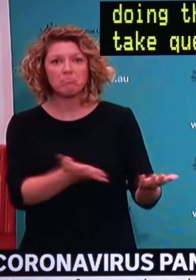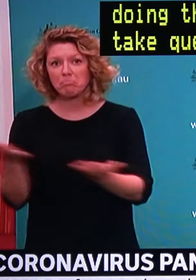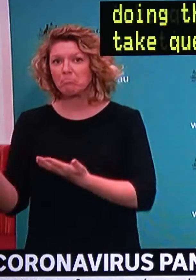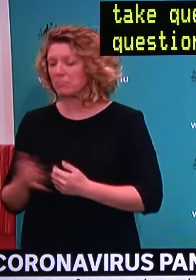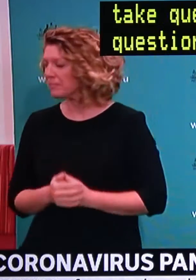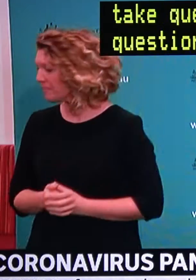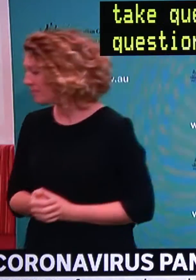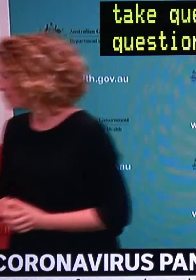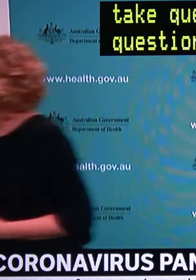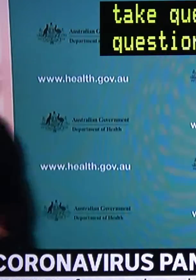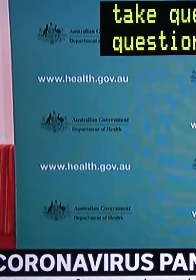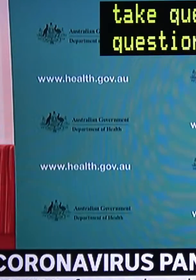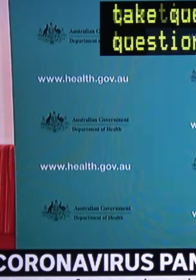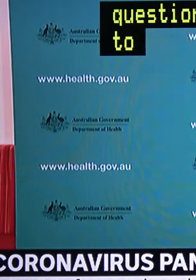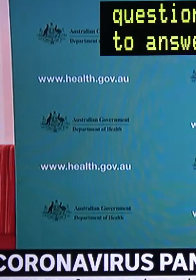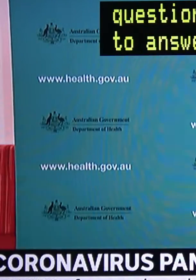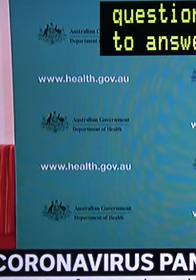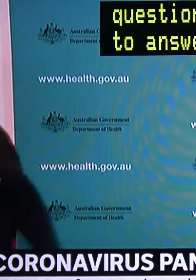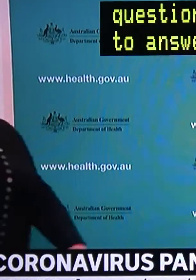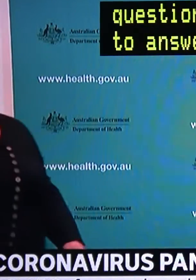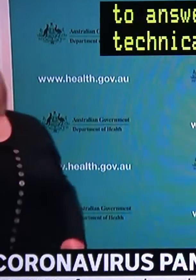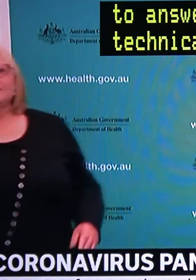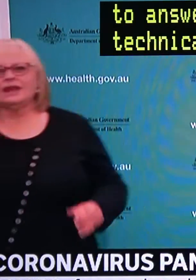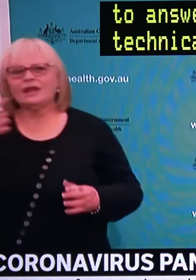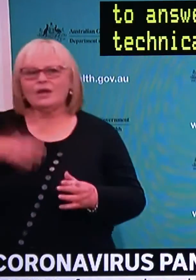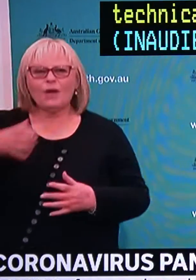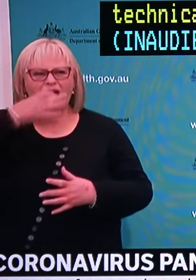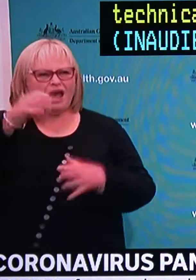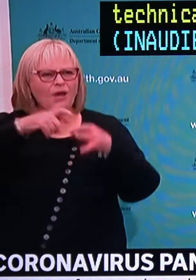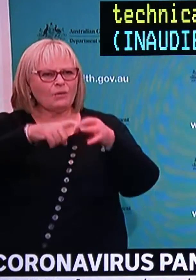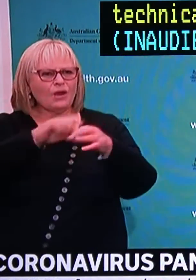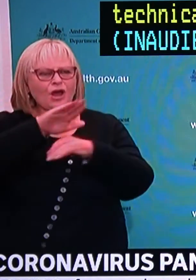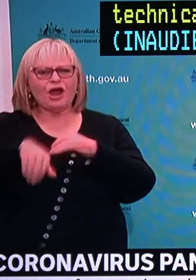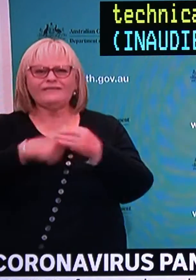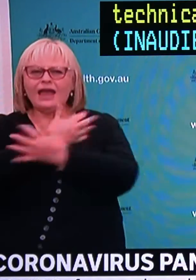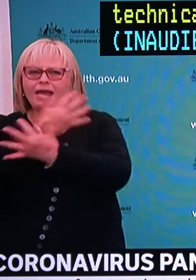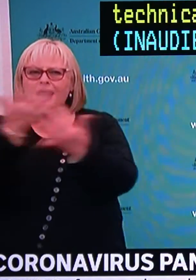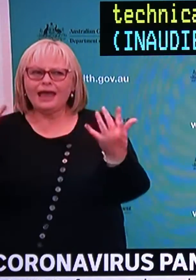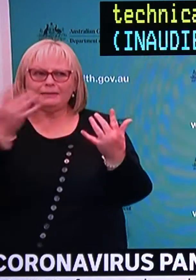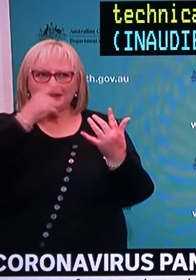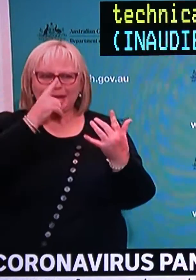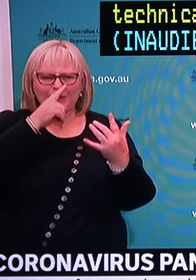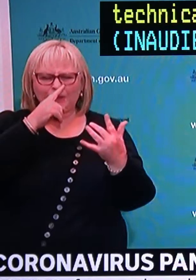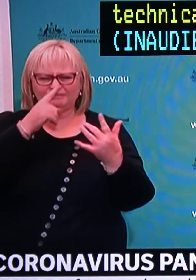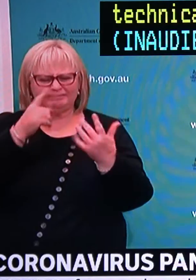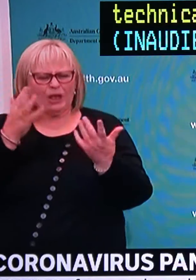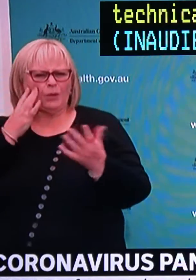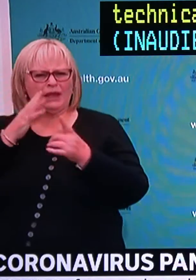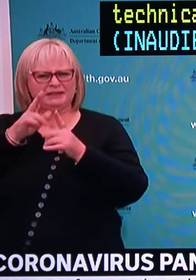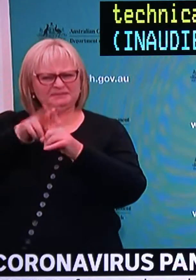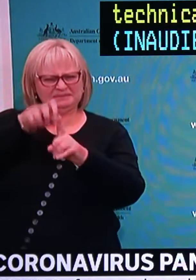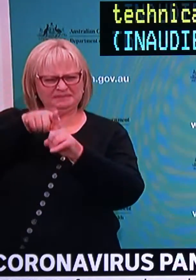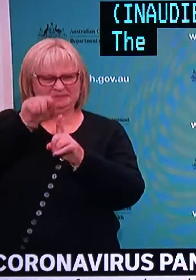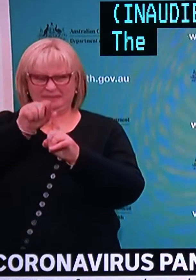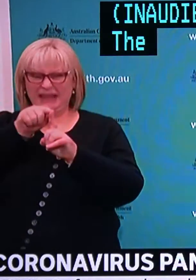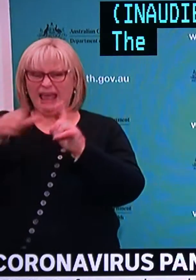If you want to ask about community transmission, this unknown or the number of people who are with no link to where they get it from.